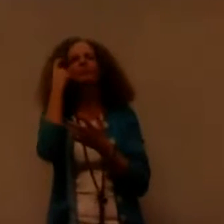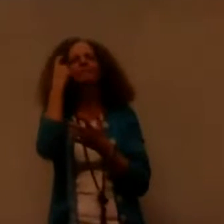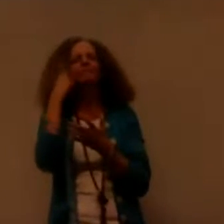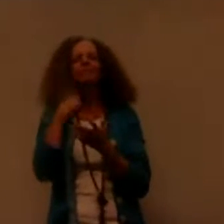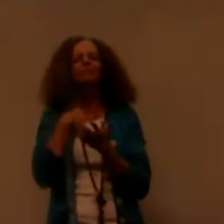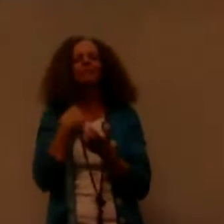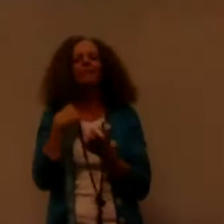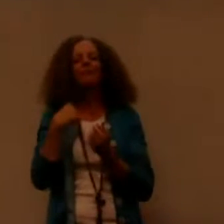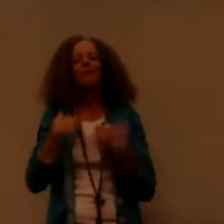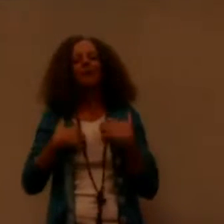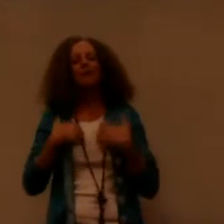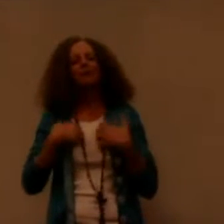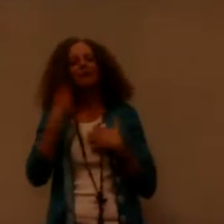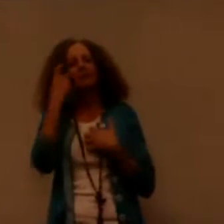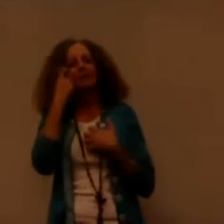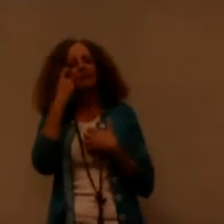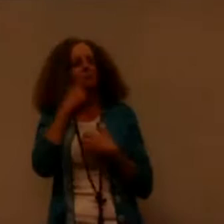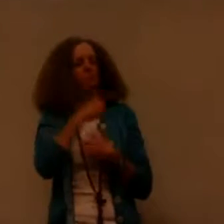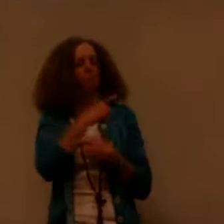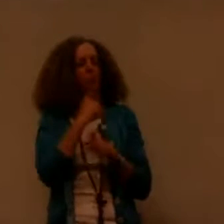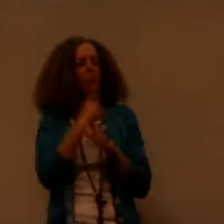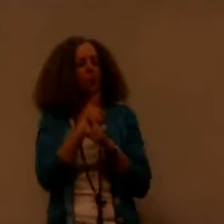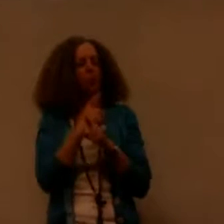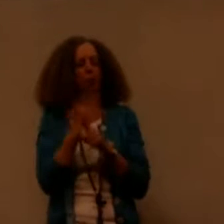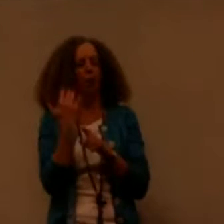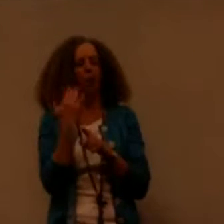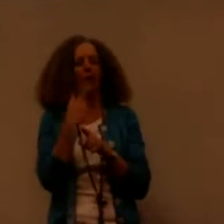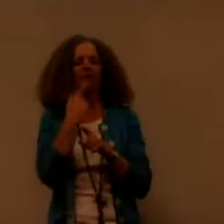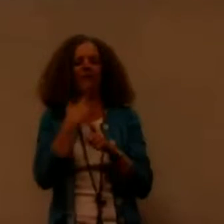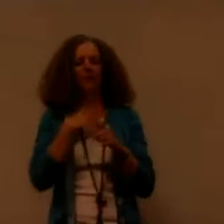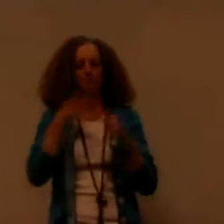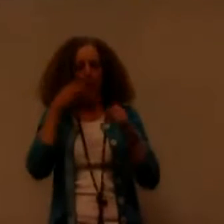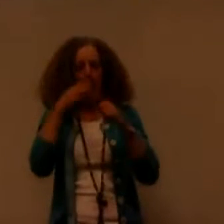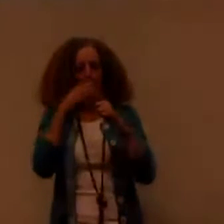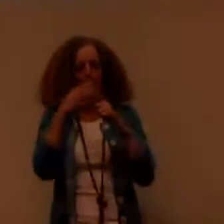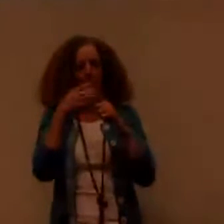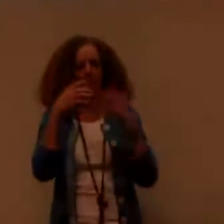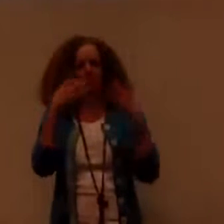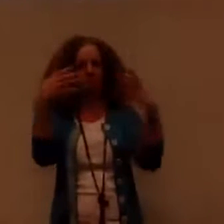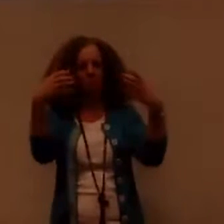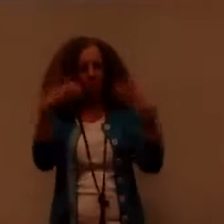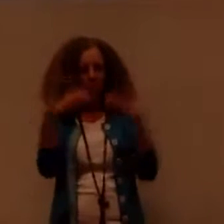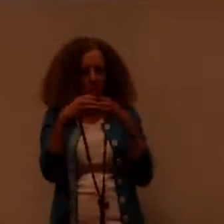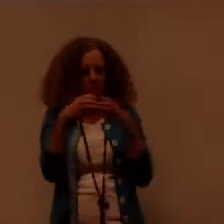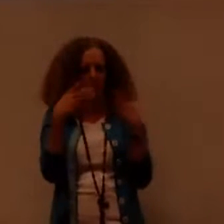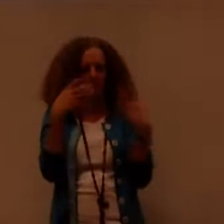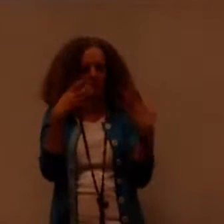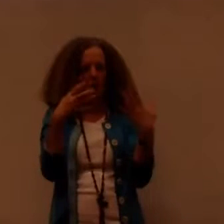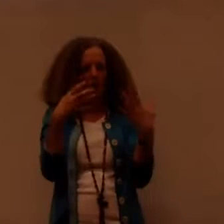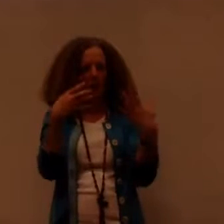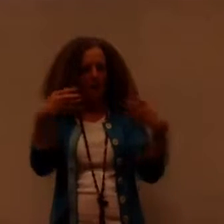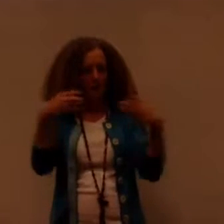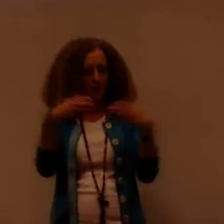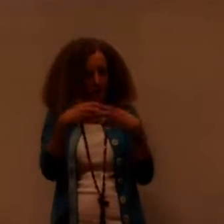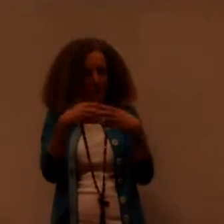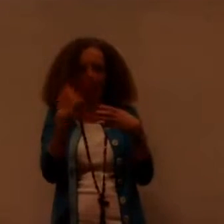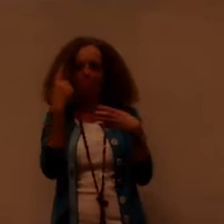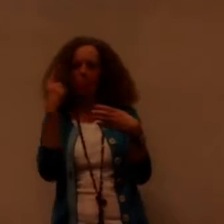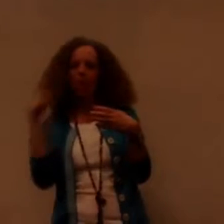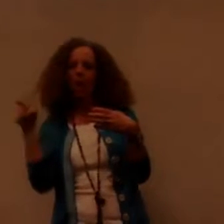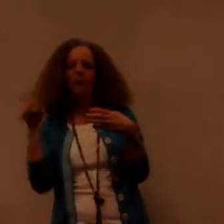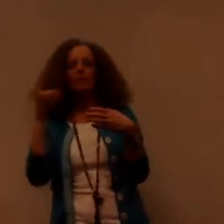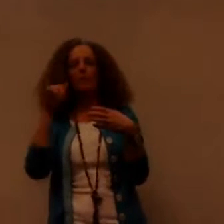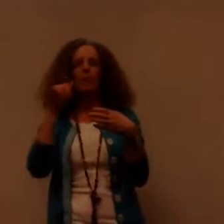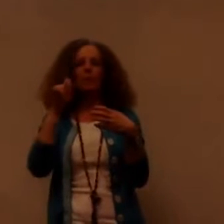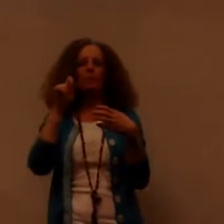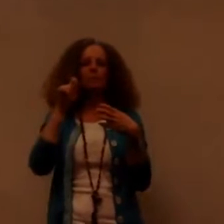was. I'm just thinking about, it's interesting you mentioned earlier, obviously the aim is to recruit this group of men